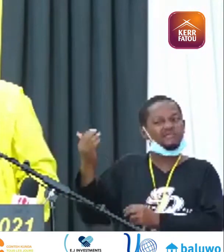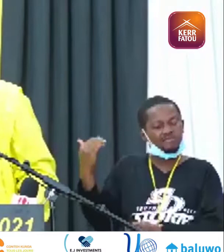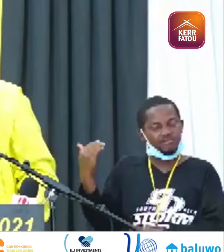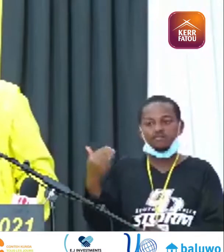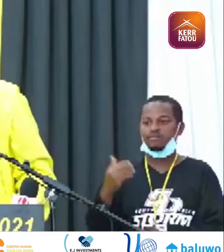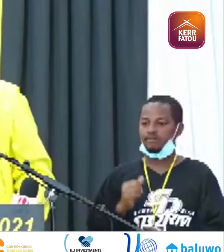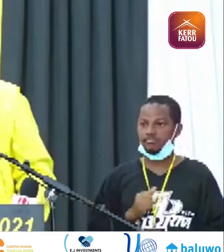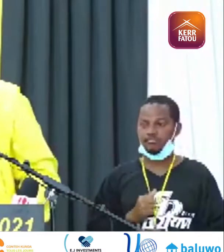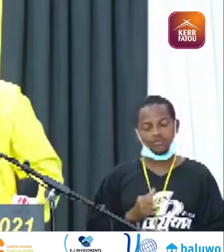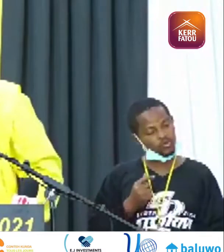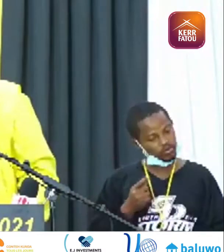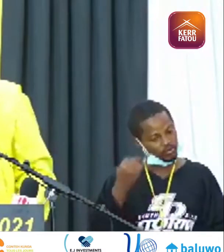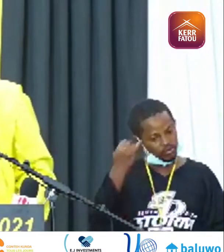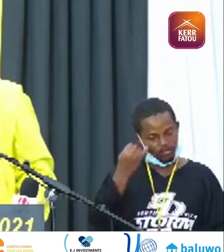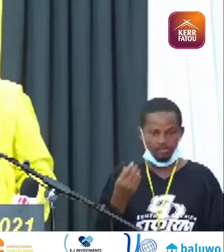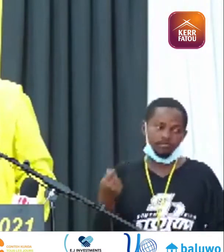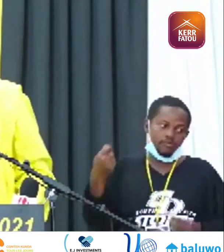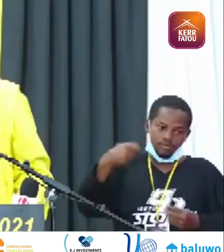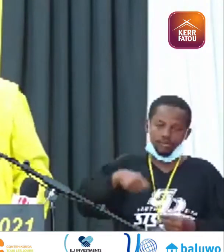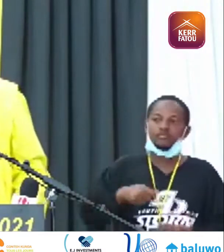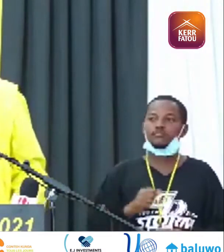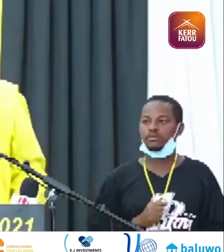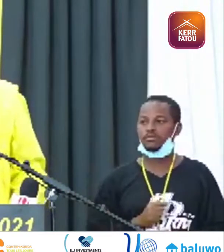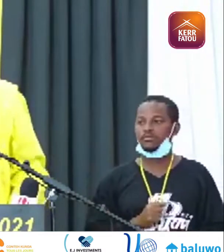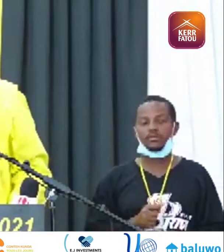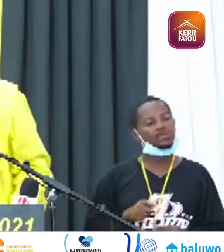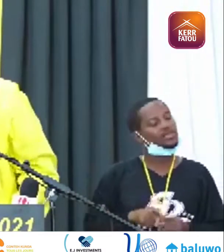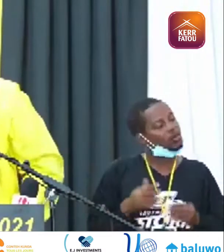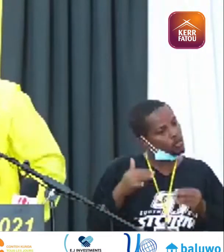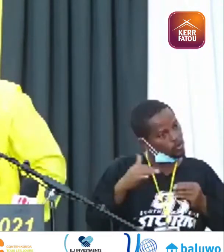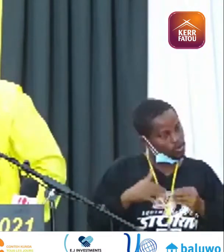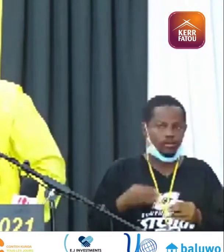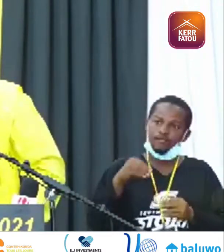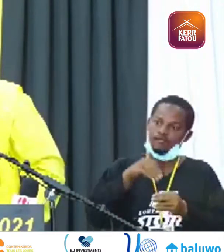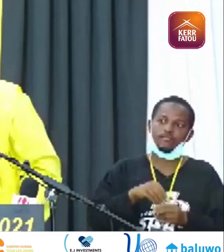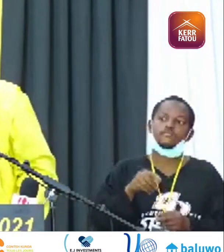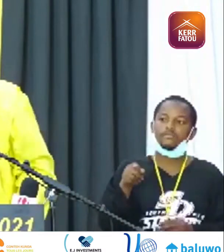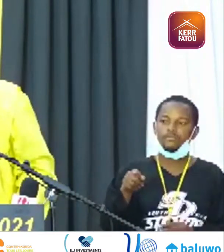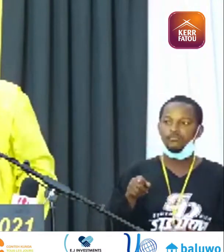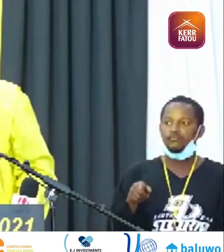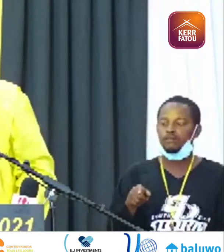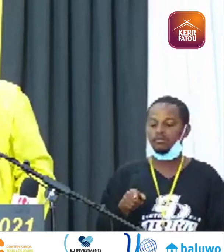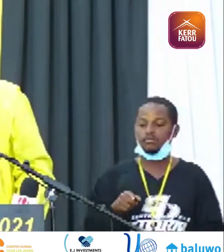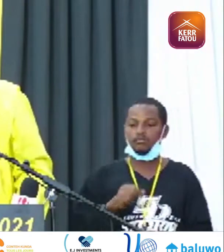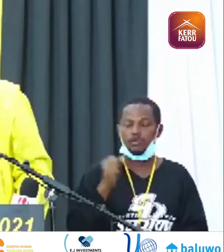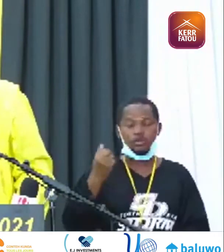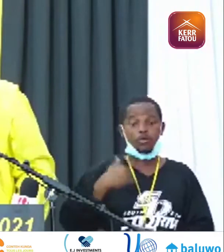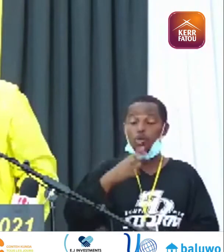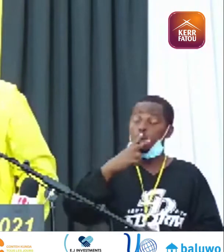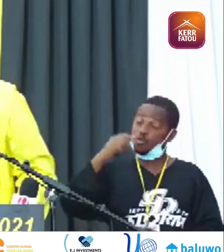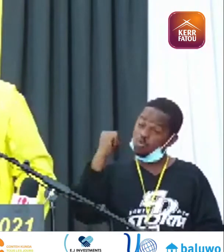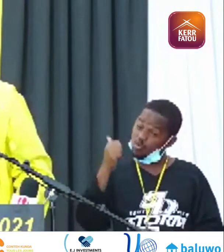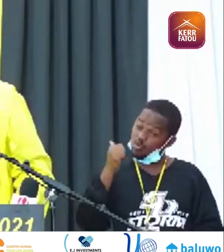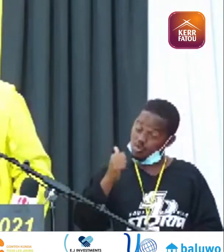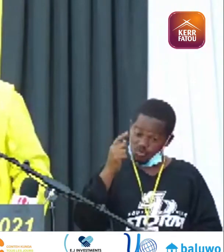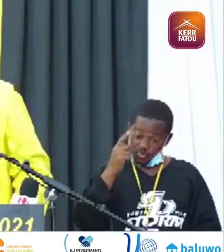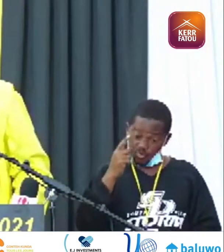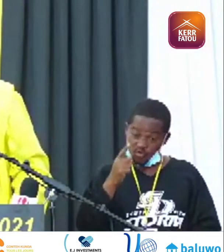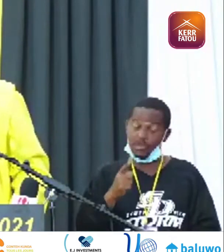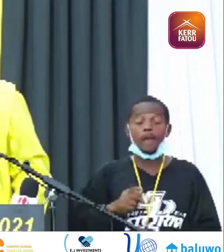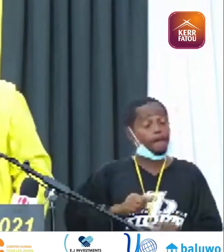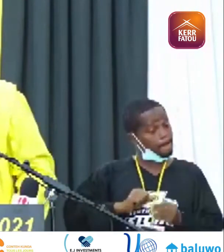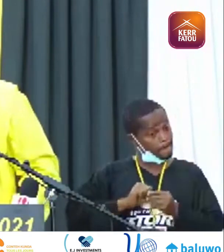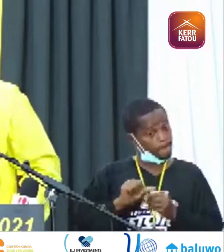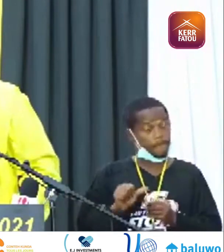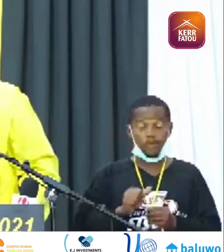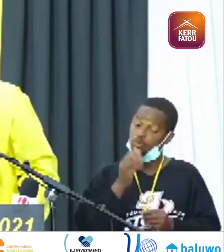parce que woka jiko kafule li tamit ci congress bi la bok ndax nit ku bax soko amé baxna rek